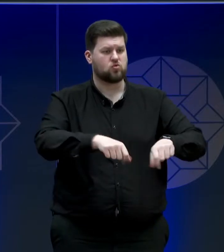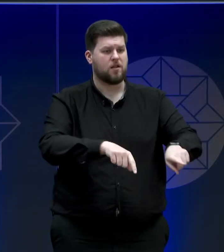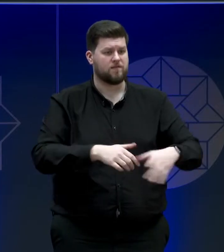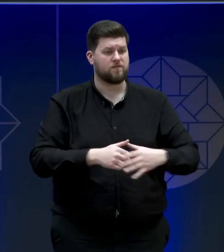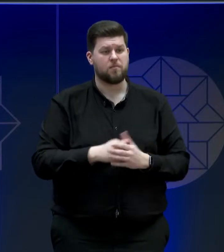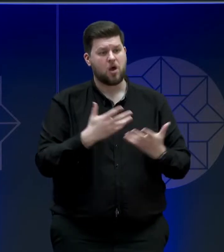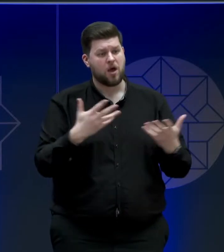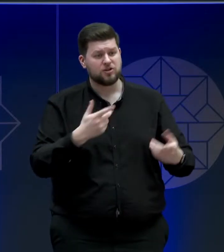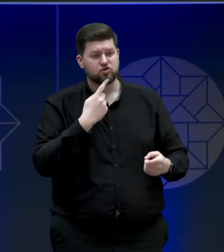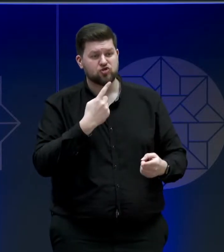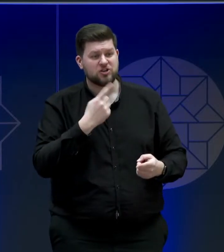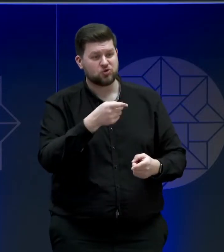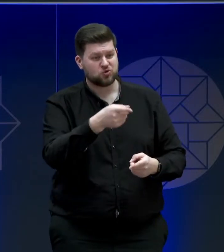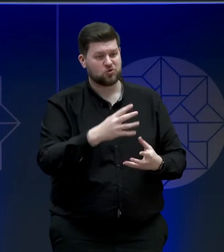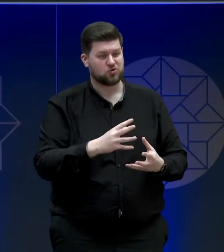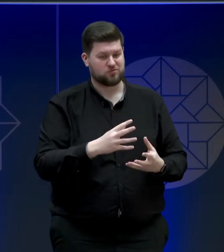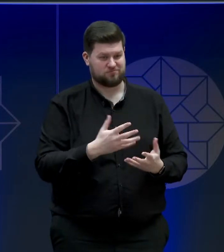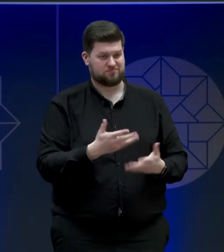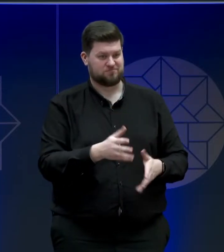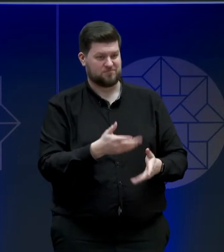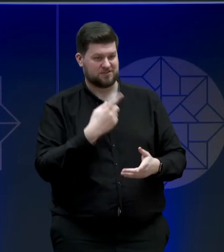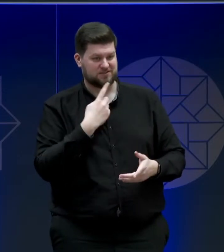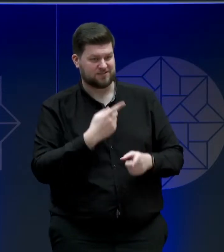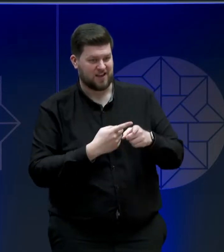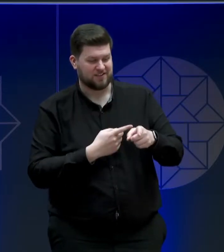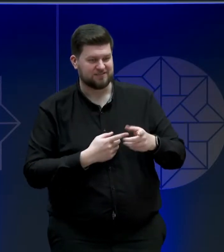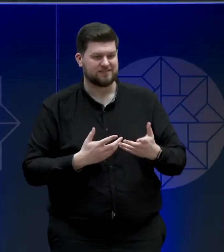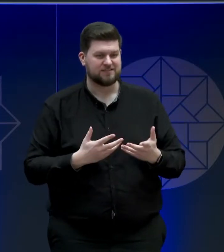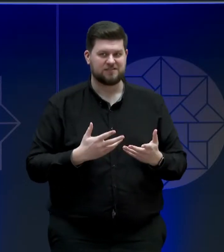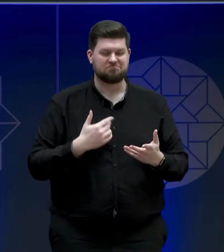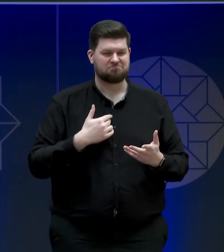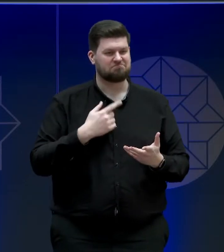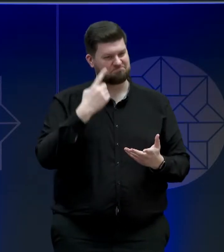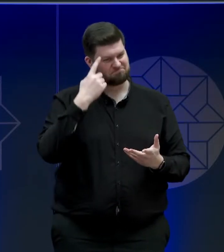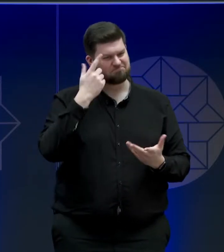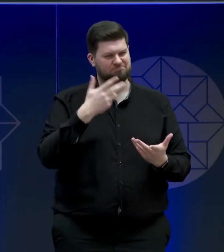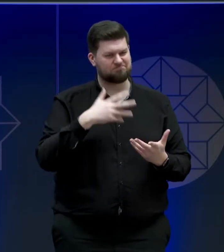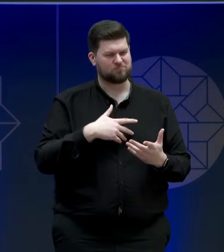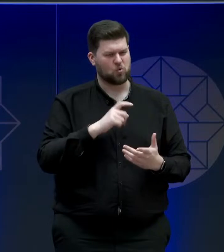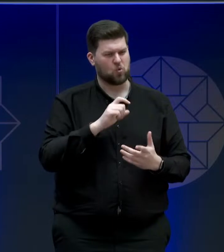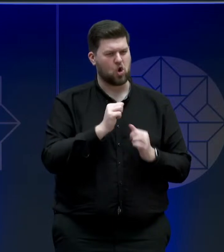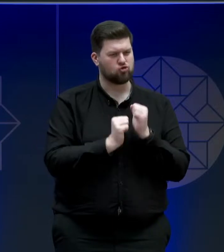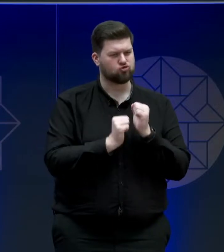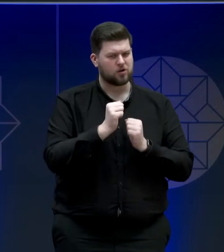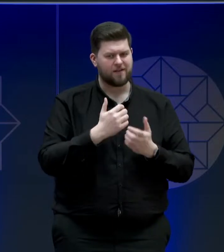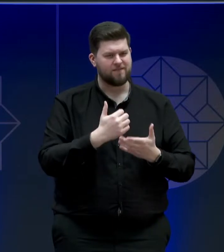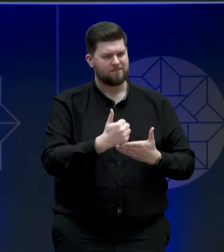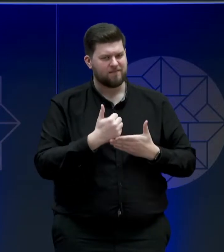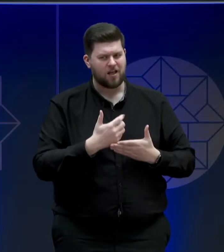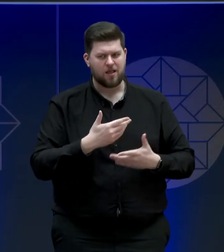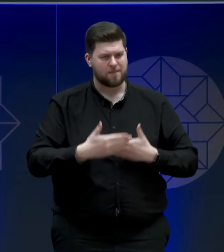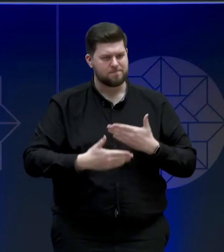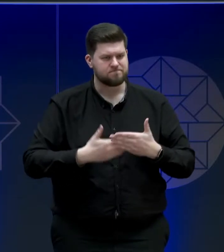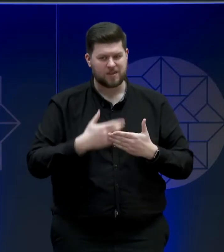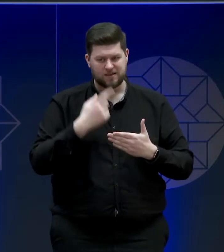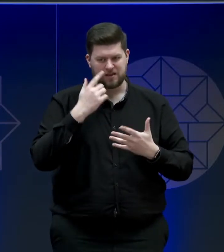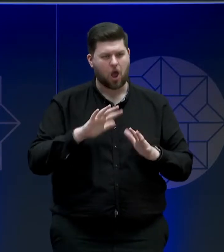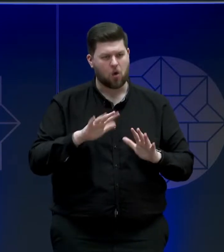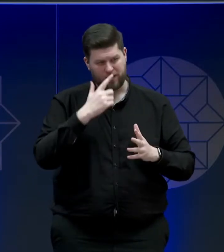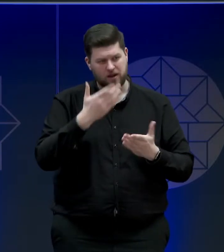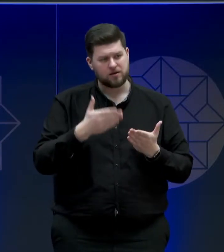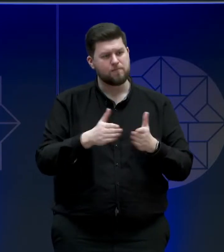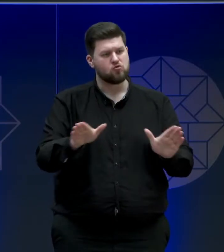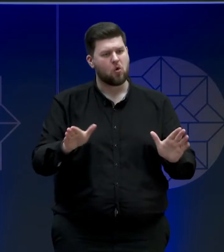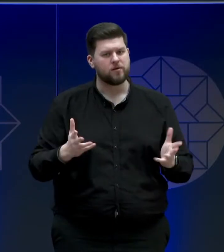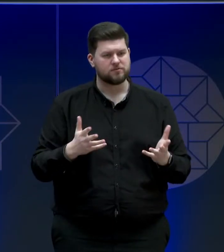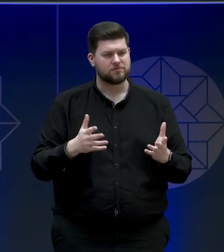there sound to me to be constructive suggestions about how we can broaden and expand that scope